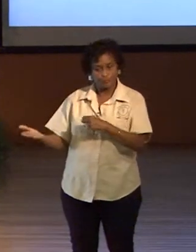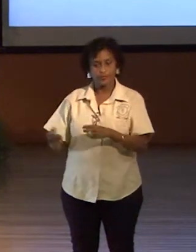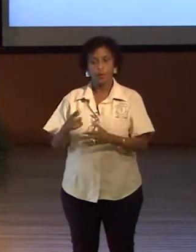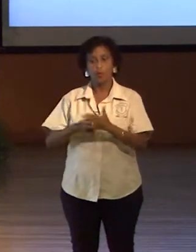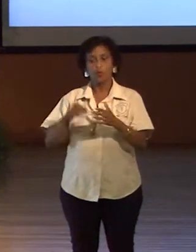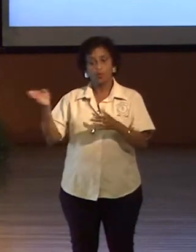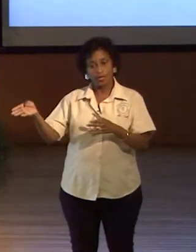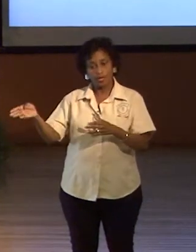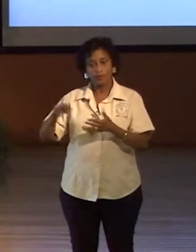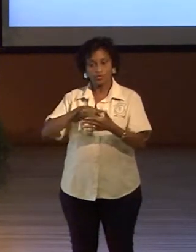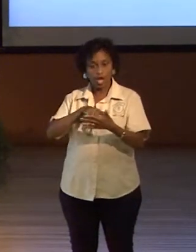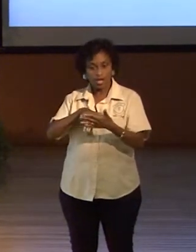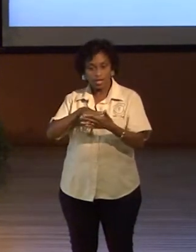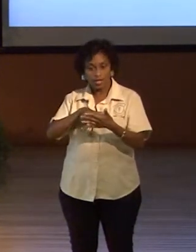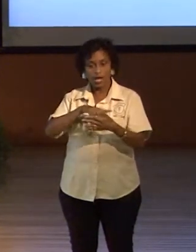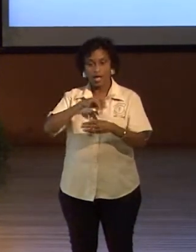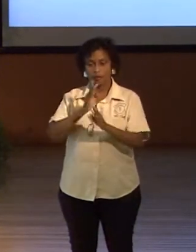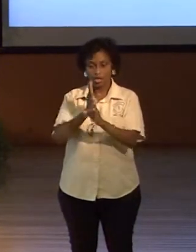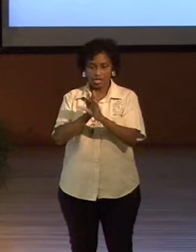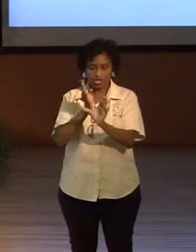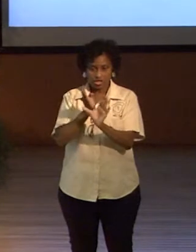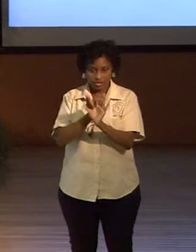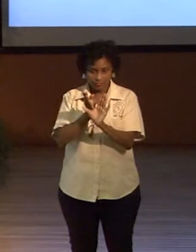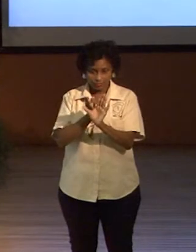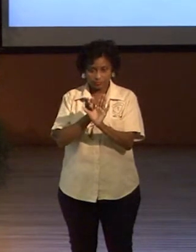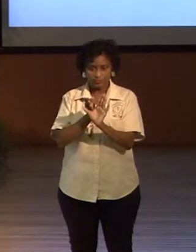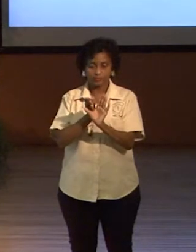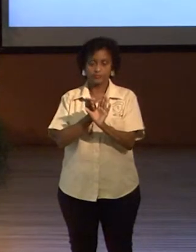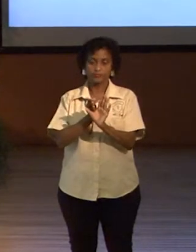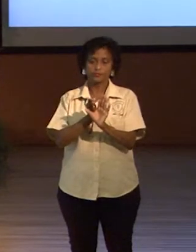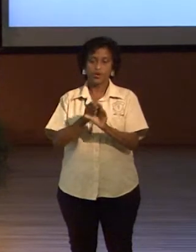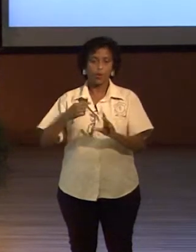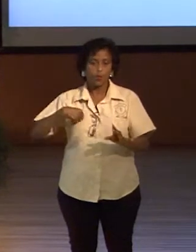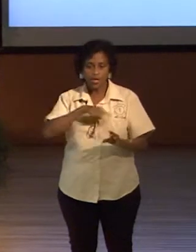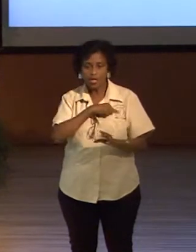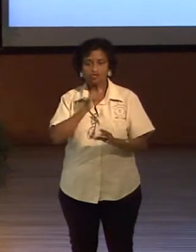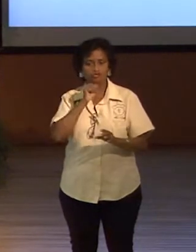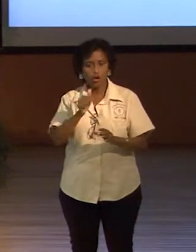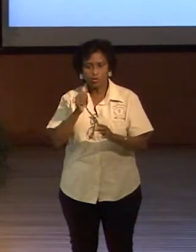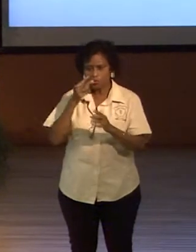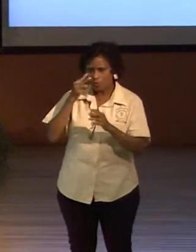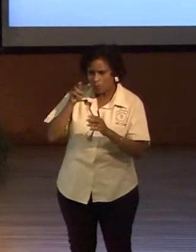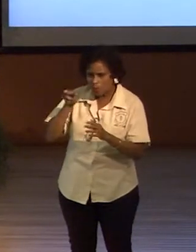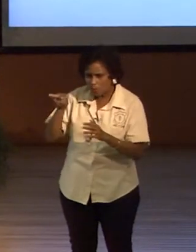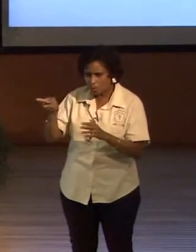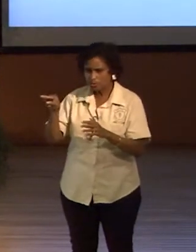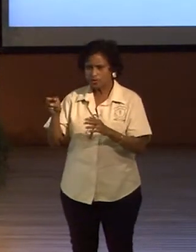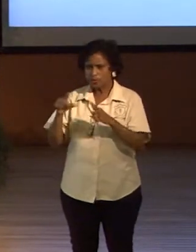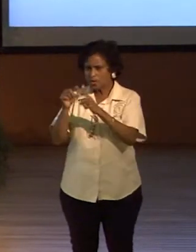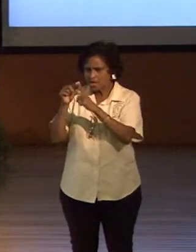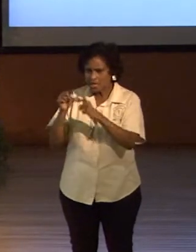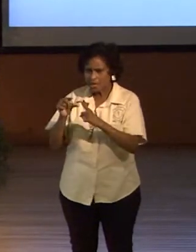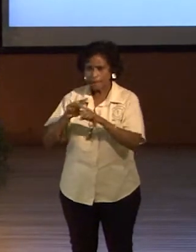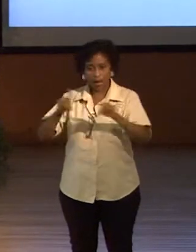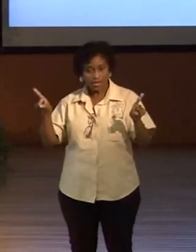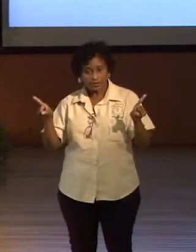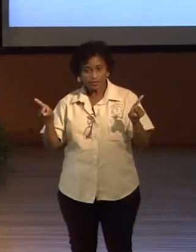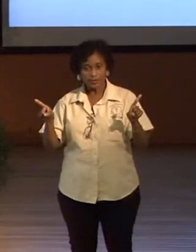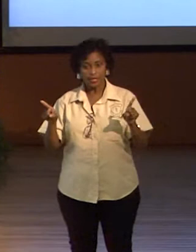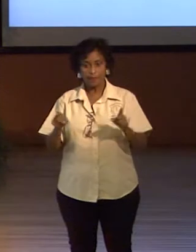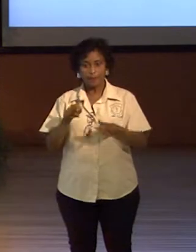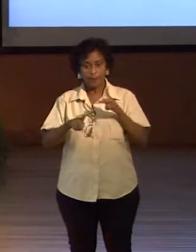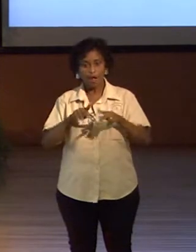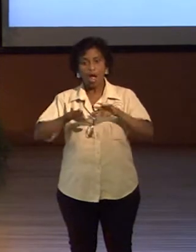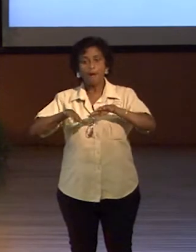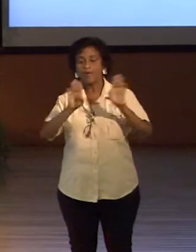that, navigating through what is not said, but what is done, what is not actually expressed, but what is felt. And